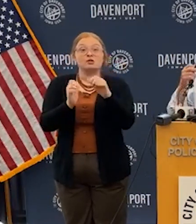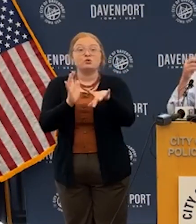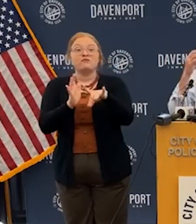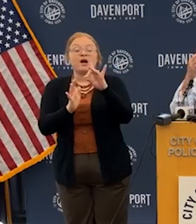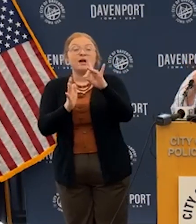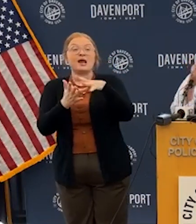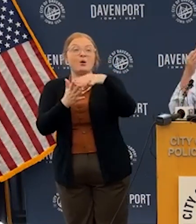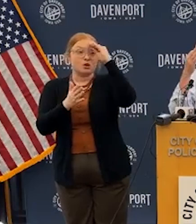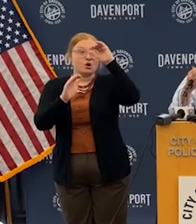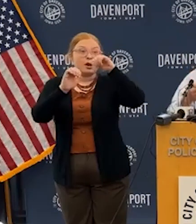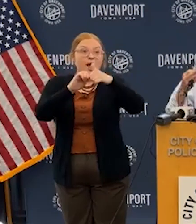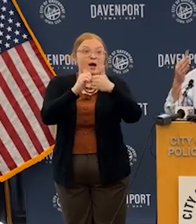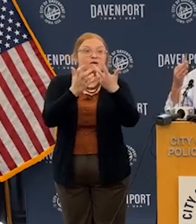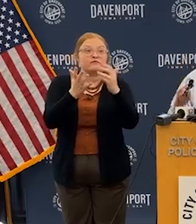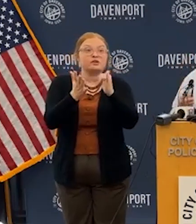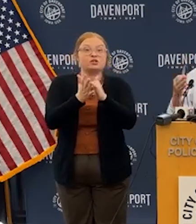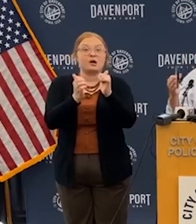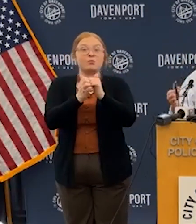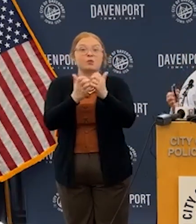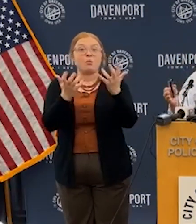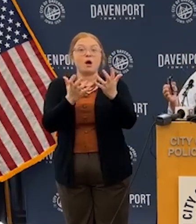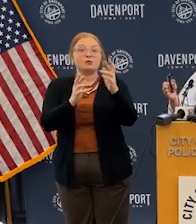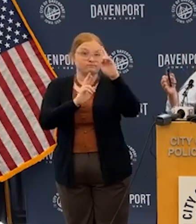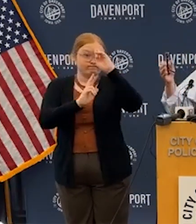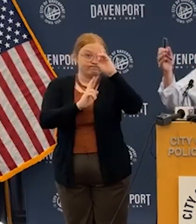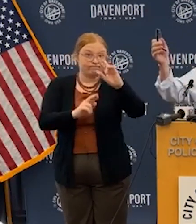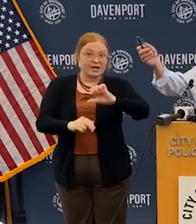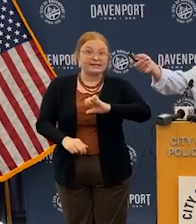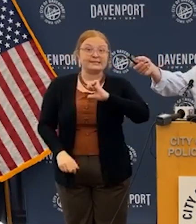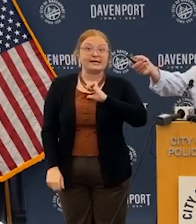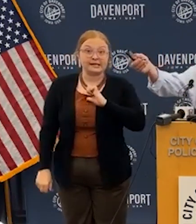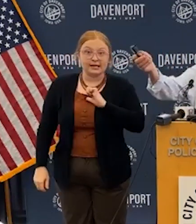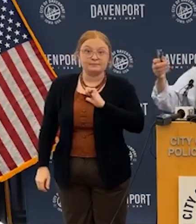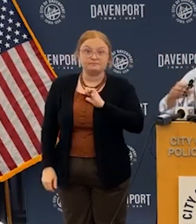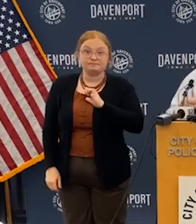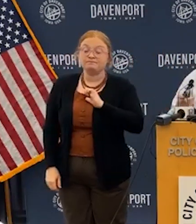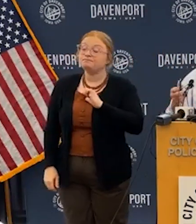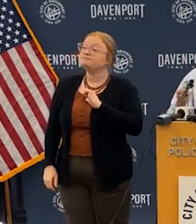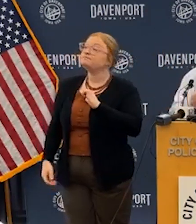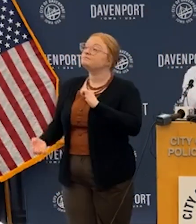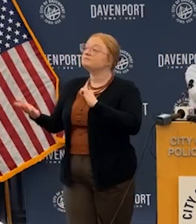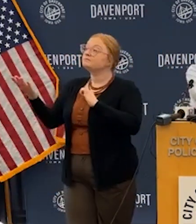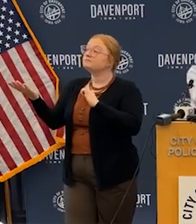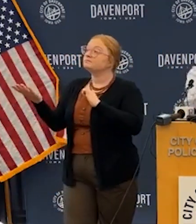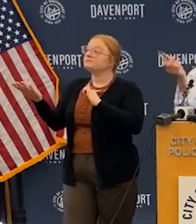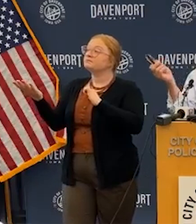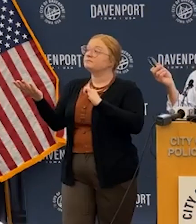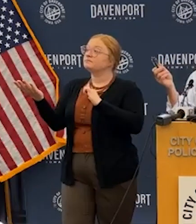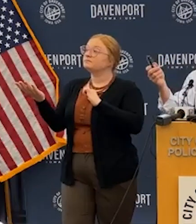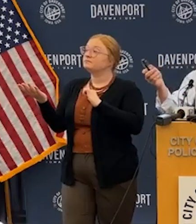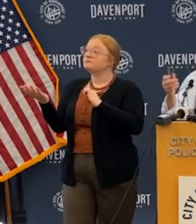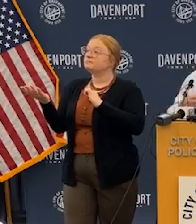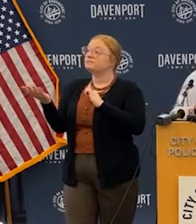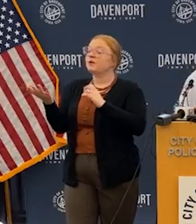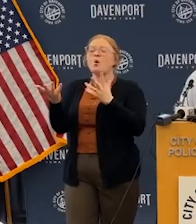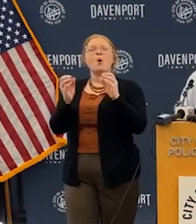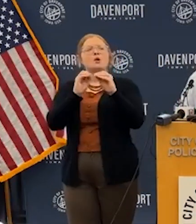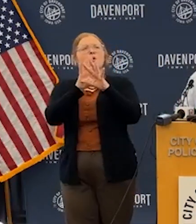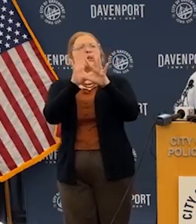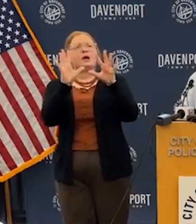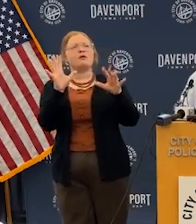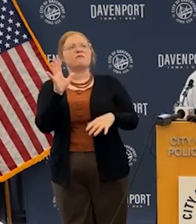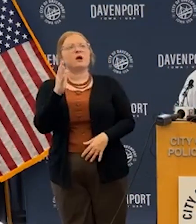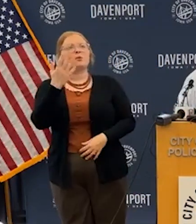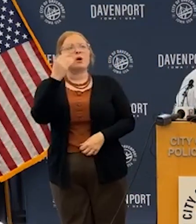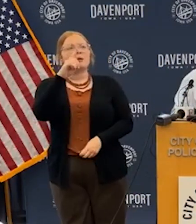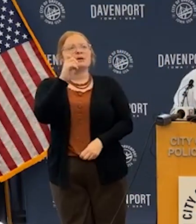and respectful way. Before I get to that, you have your second question, yeah, and then I'll go back over here. Just to clarify, because there are people outside yes, who are saying we don't want this